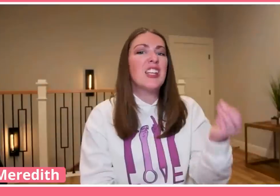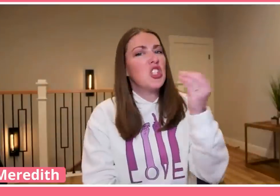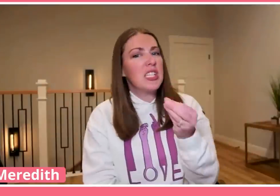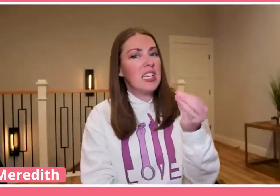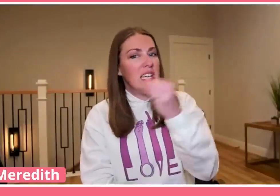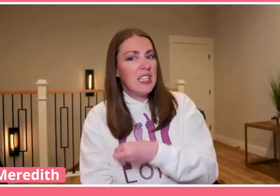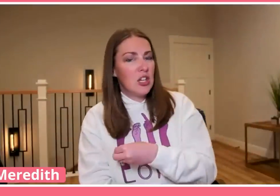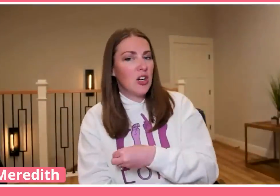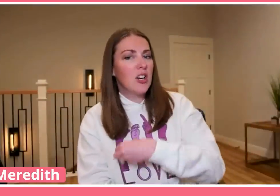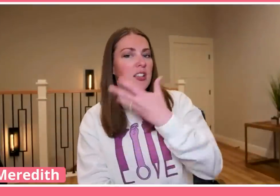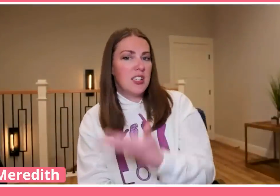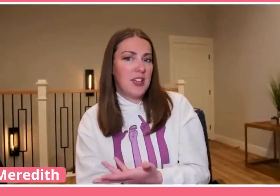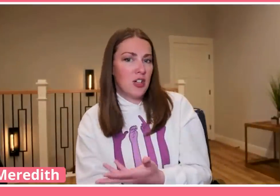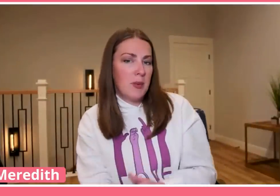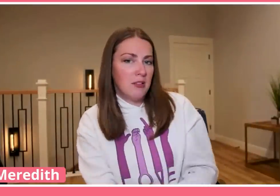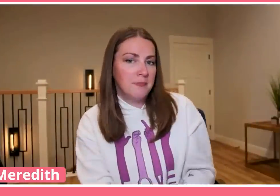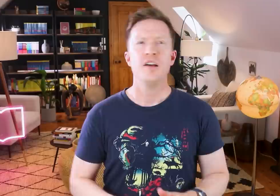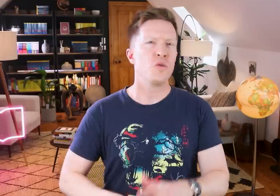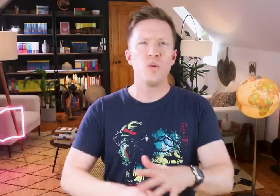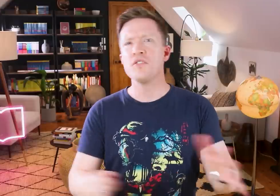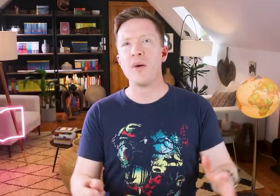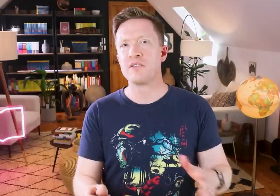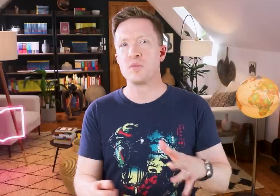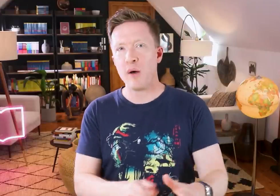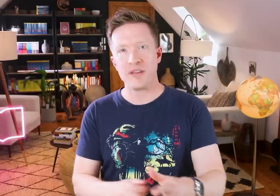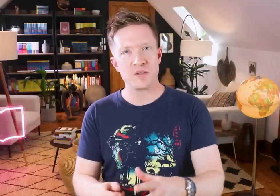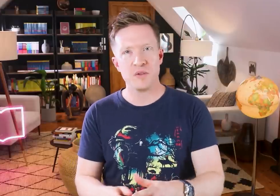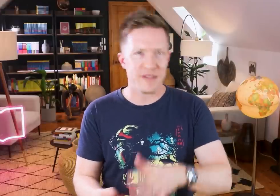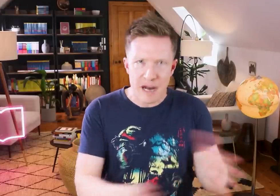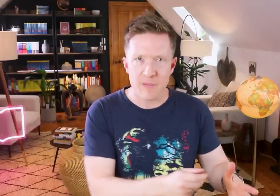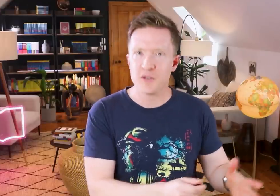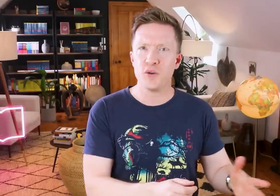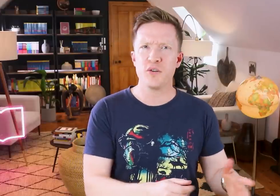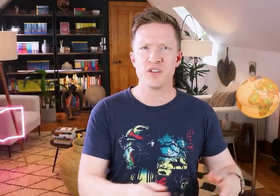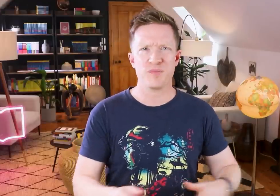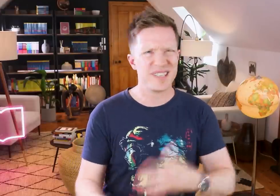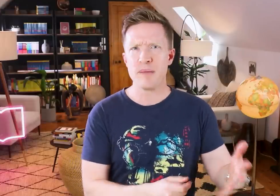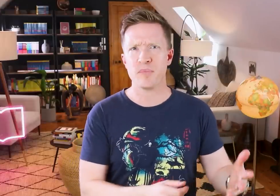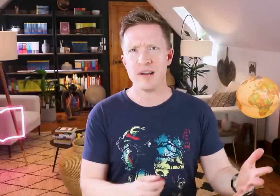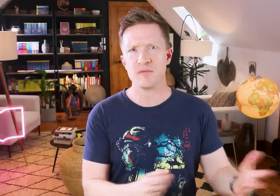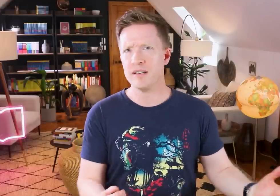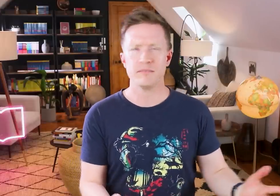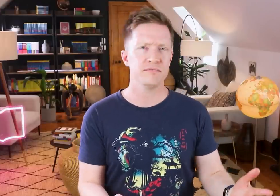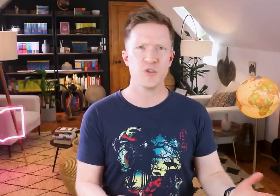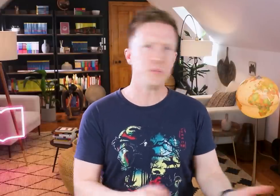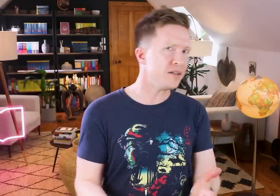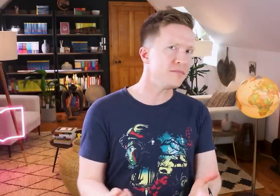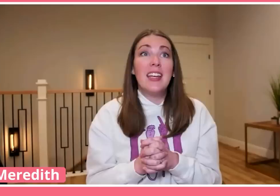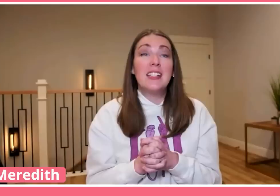And it's just easier to fingerspell. So once you know how to spell things using the alphabet, surely you could just skip the rest, right? Job done. Is it